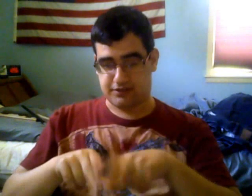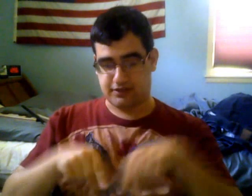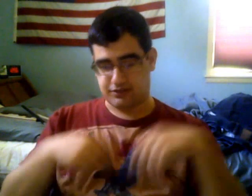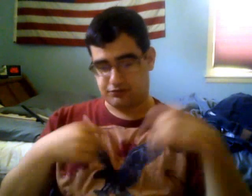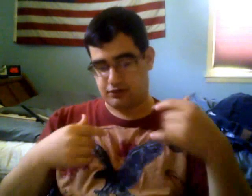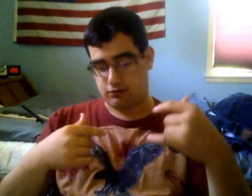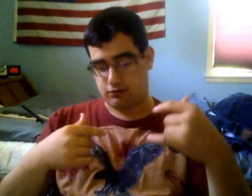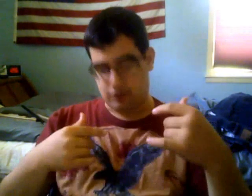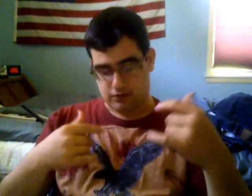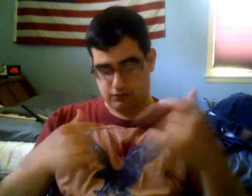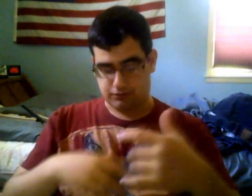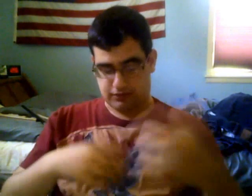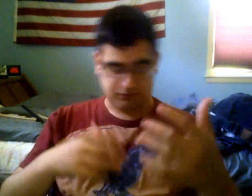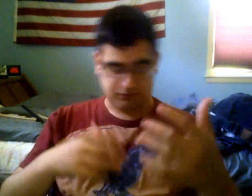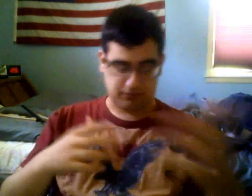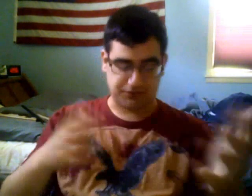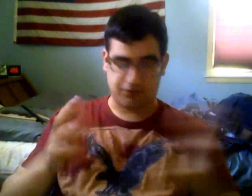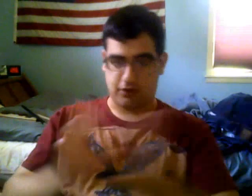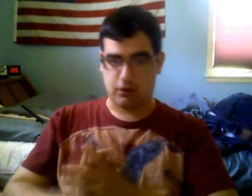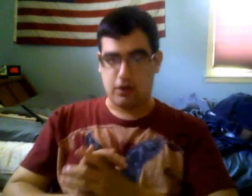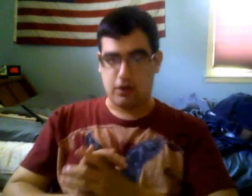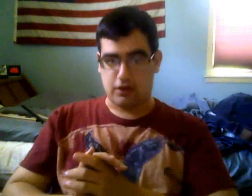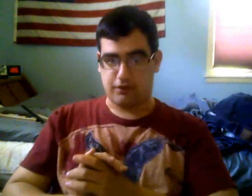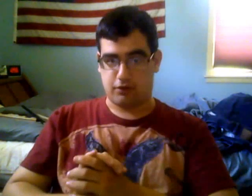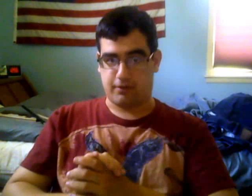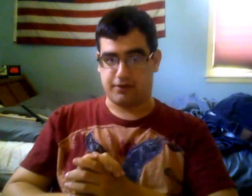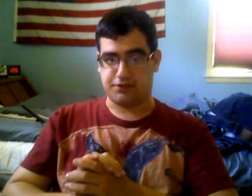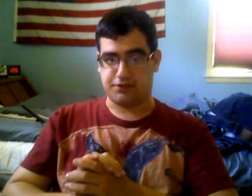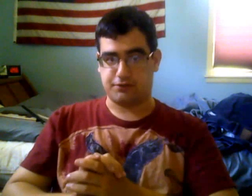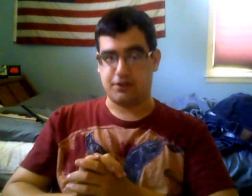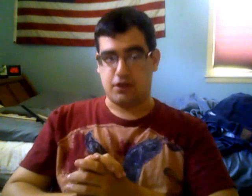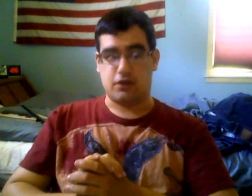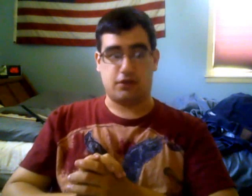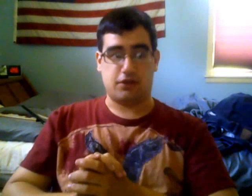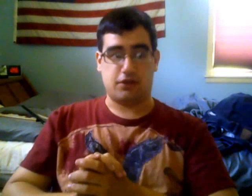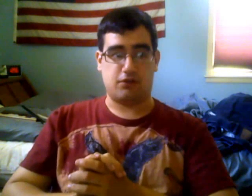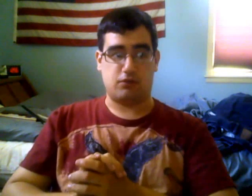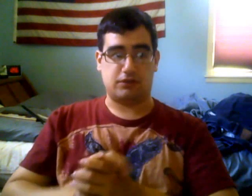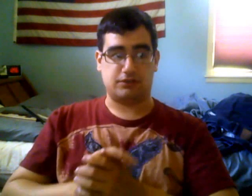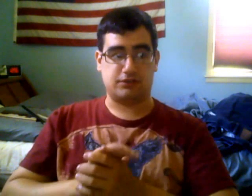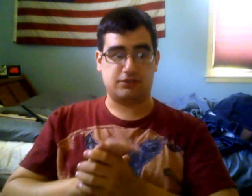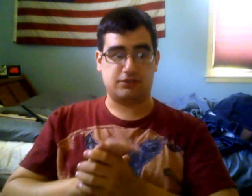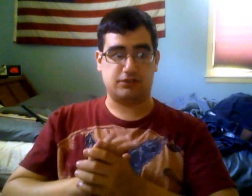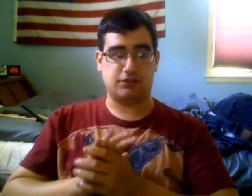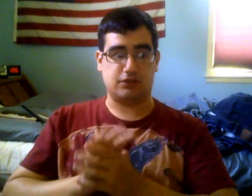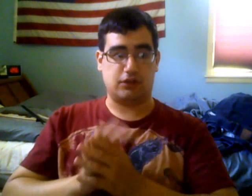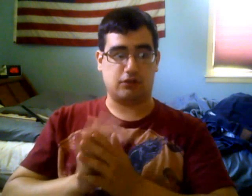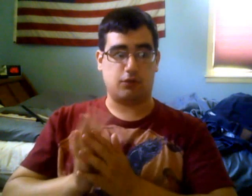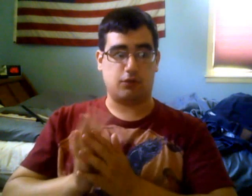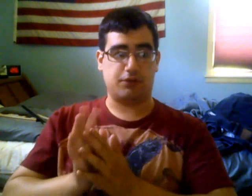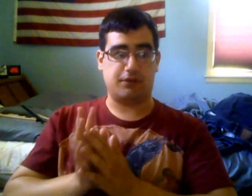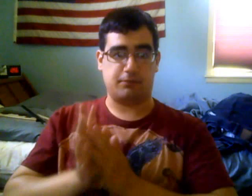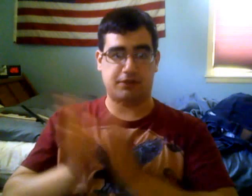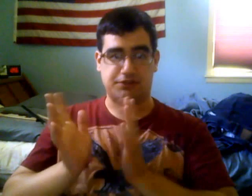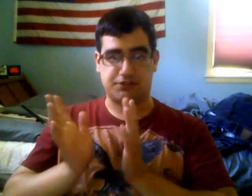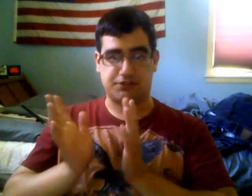Nixon, as you know, or as you probably should know, if you know American history, he was going to be impeached